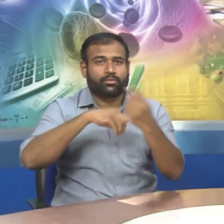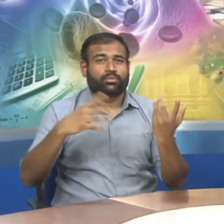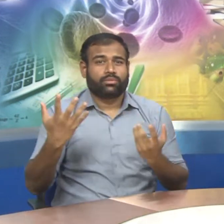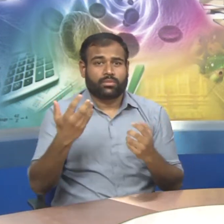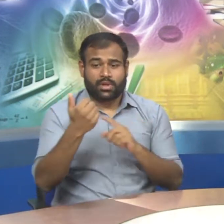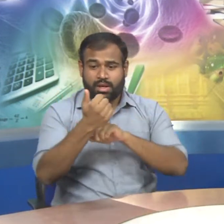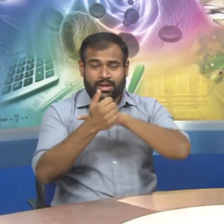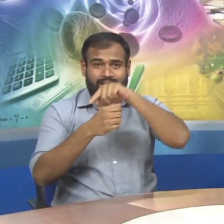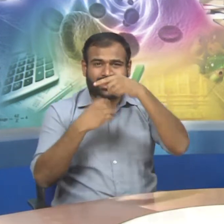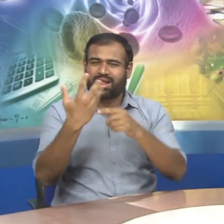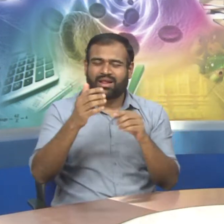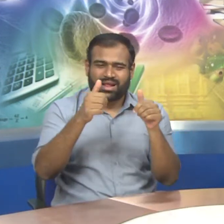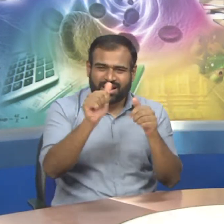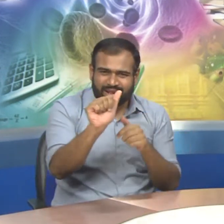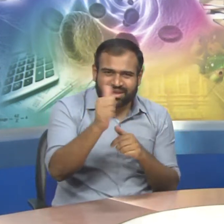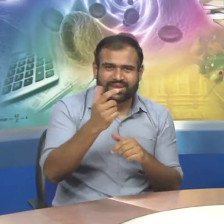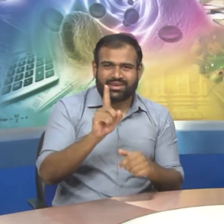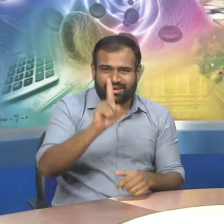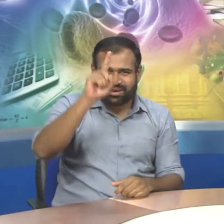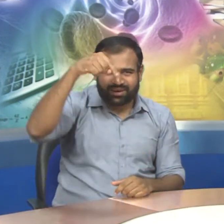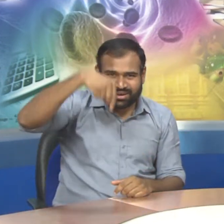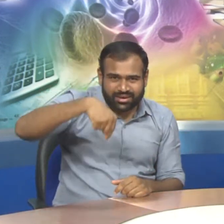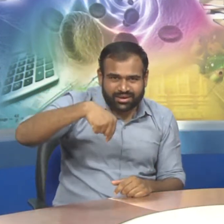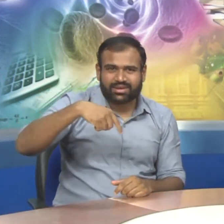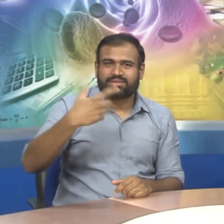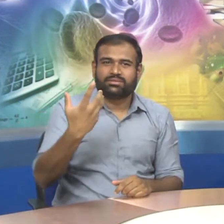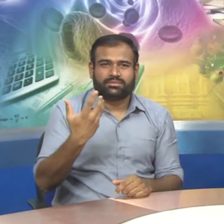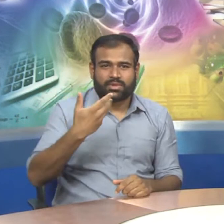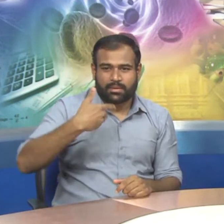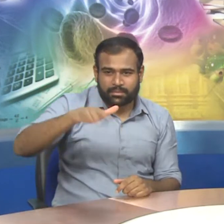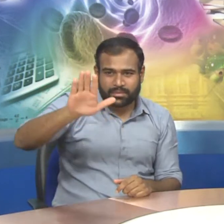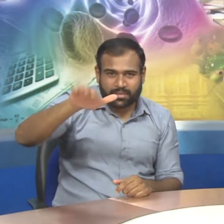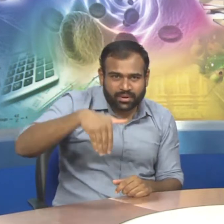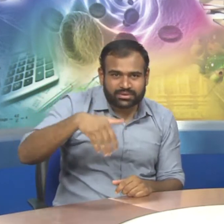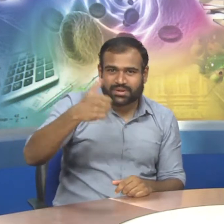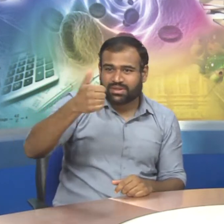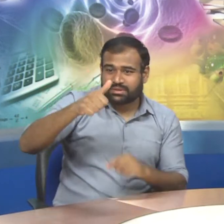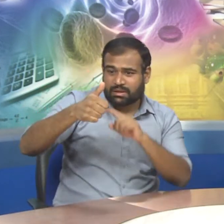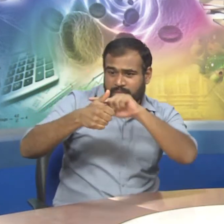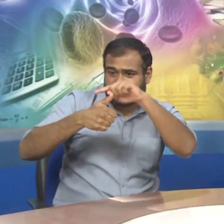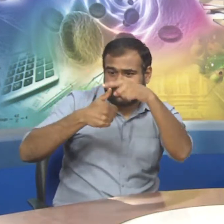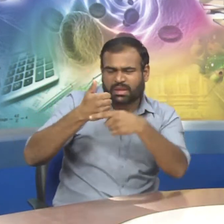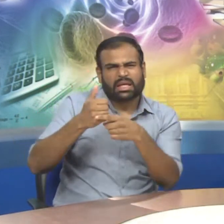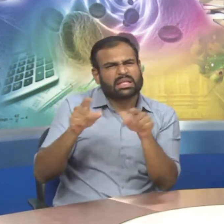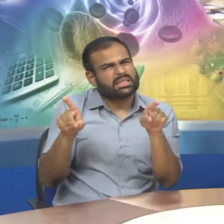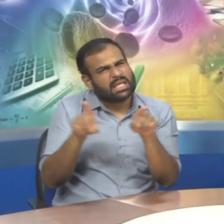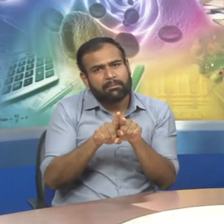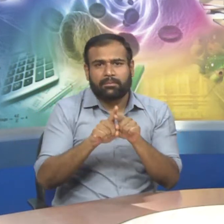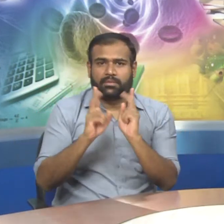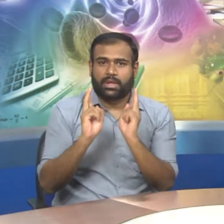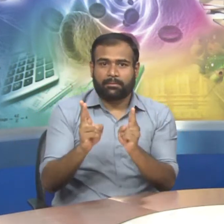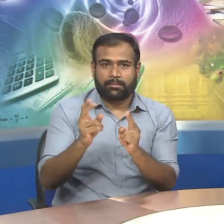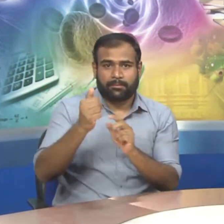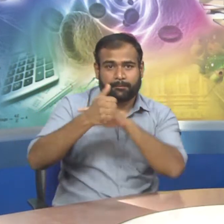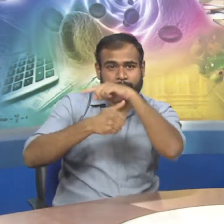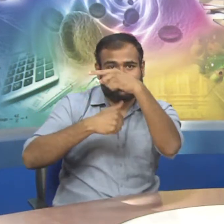And we have to remember that here the hand shape is same. The only difference is change in